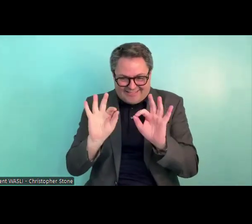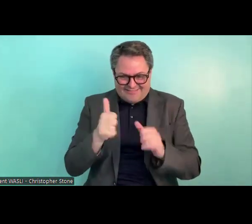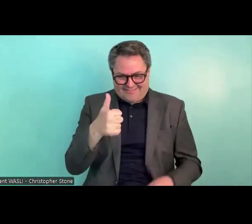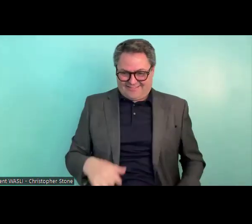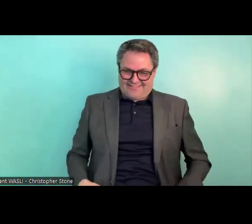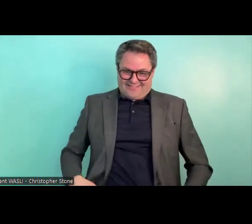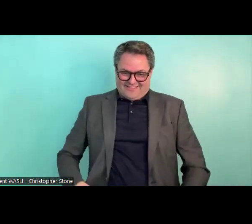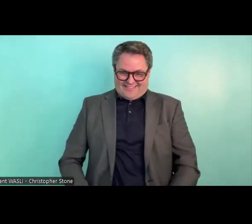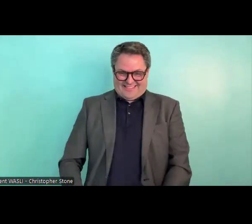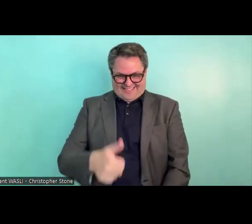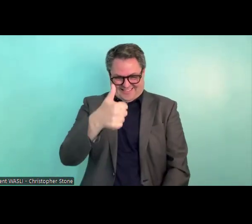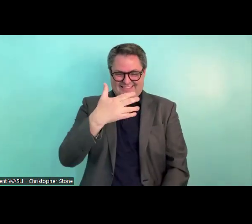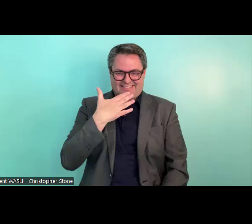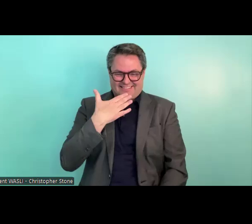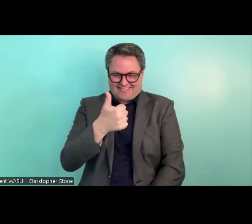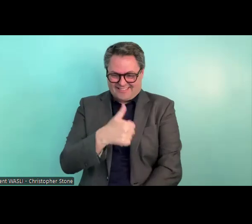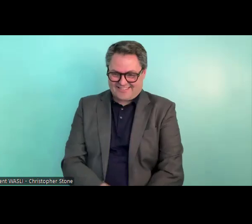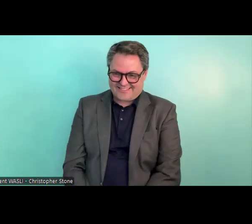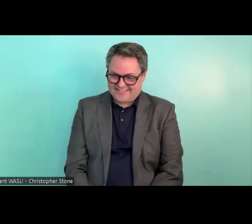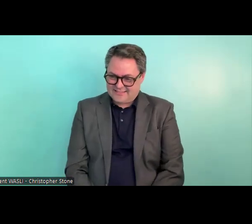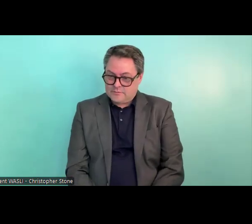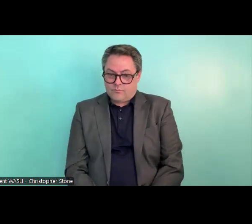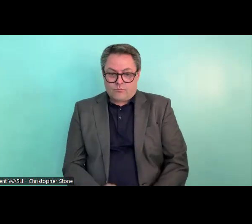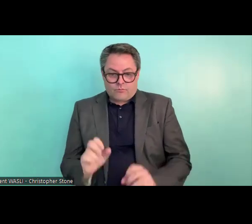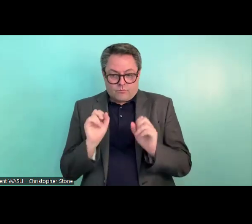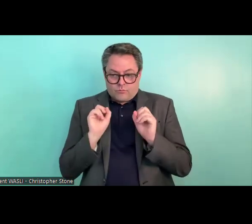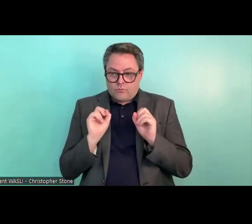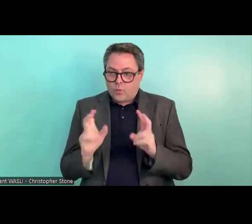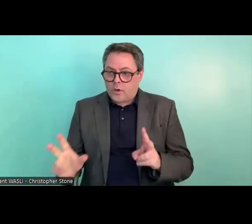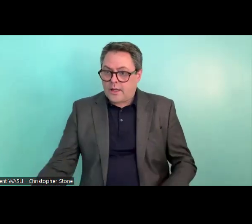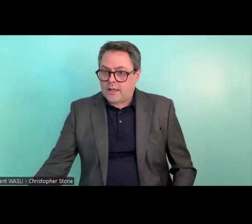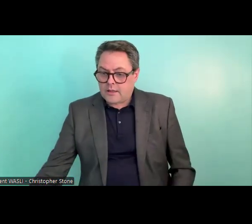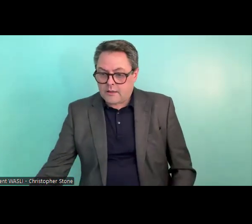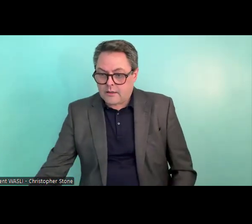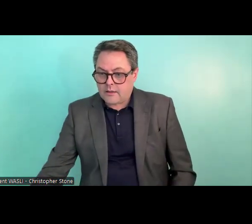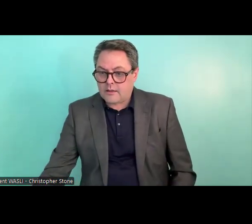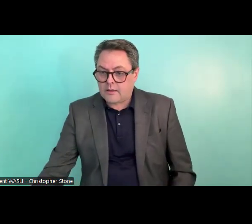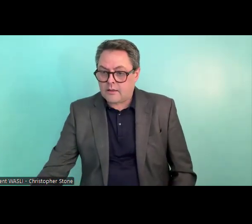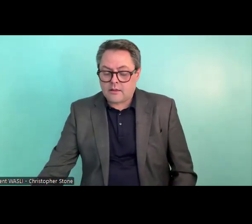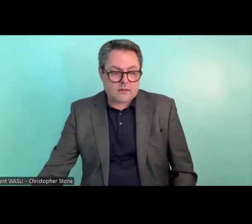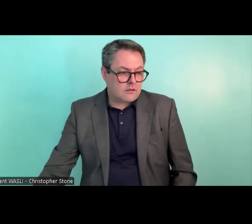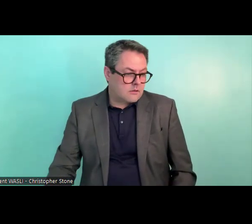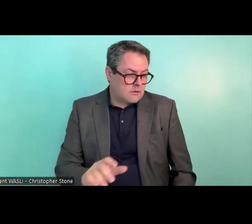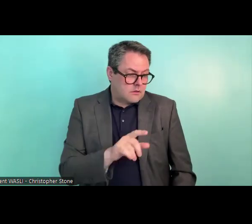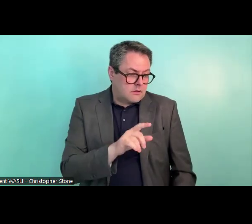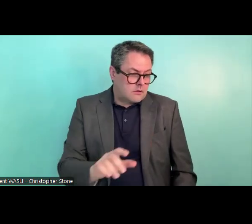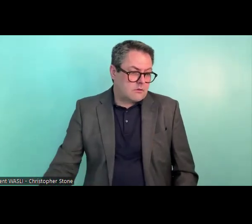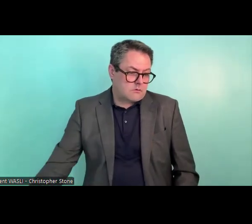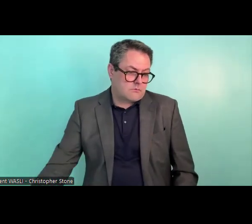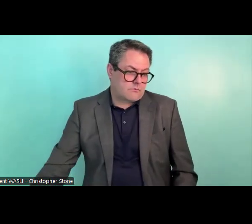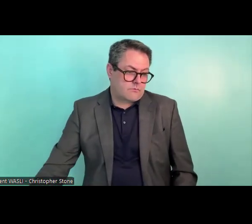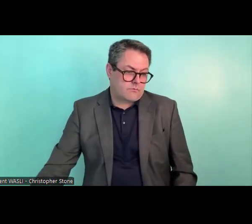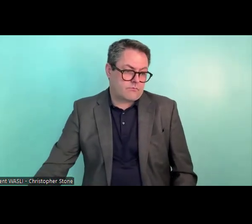Kong Association? Just checking because I can see that you have a hand raised. I wasn't sure if that was a question you wanted to ask, if that was just a legacy